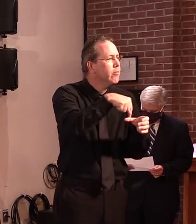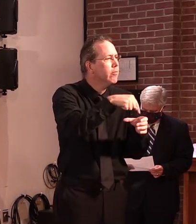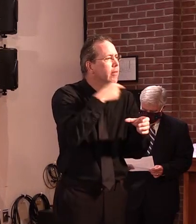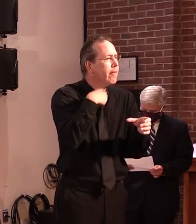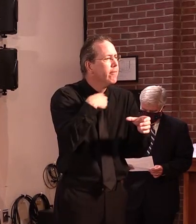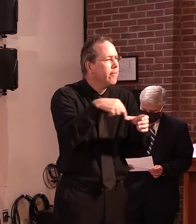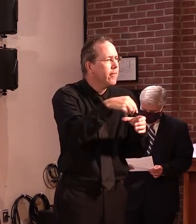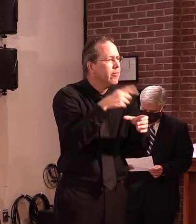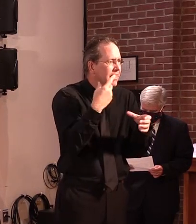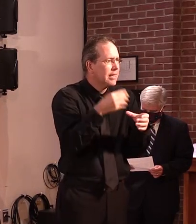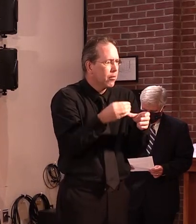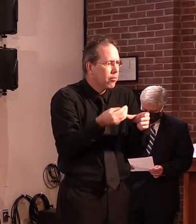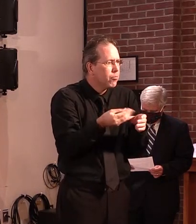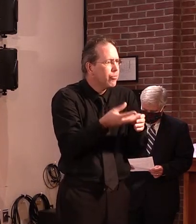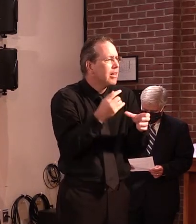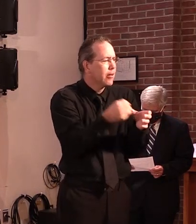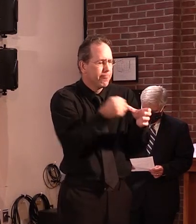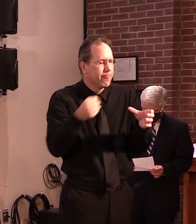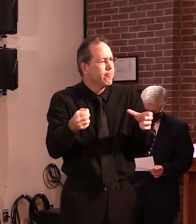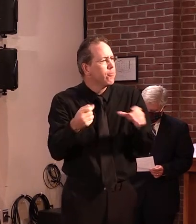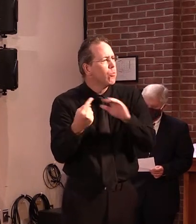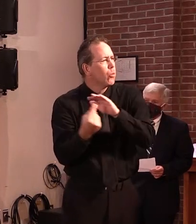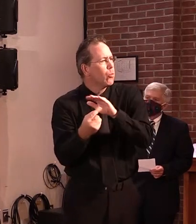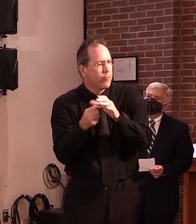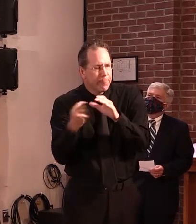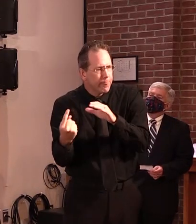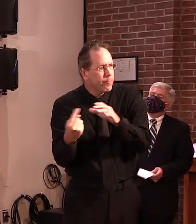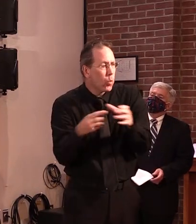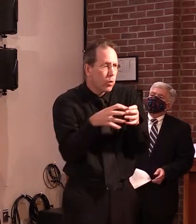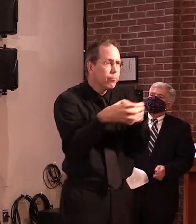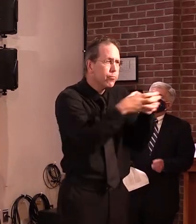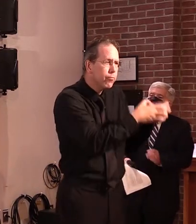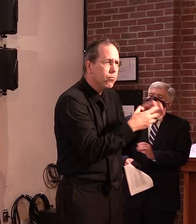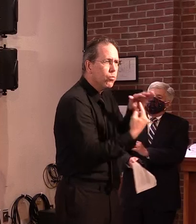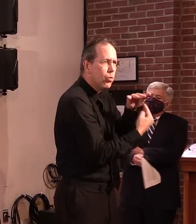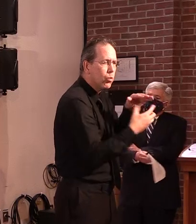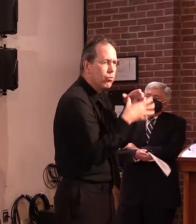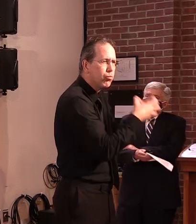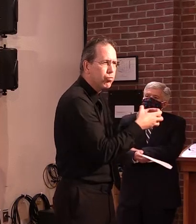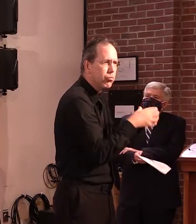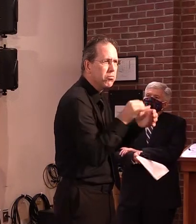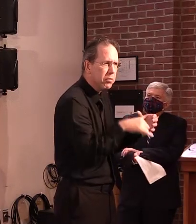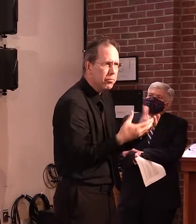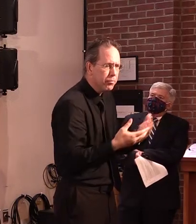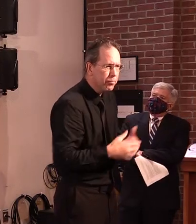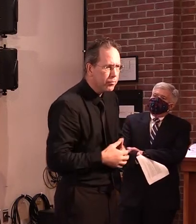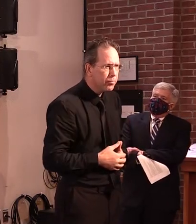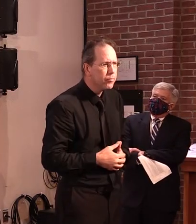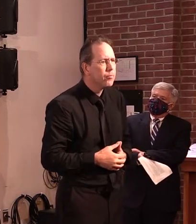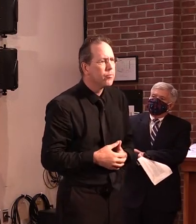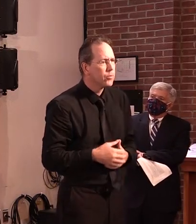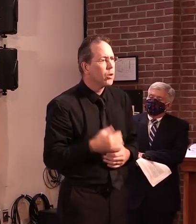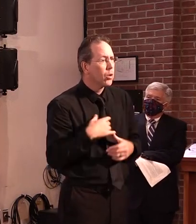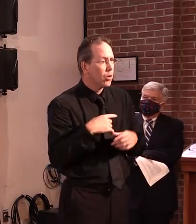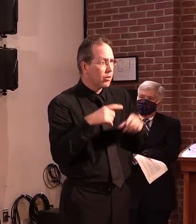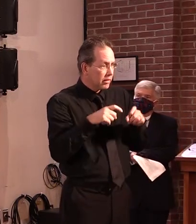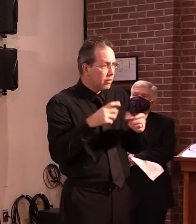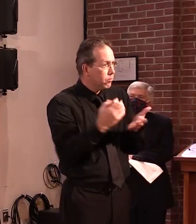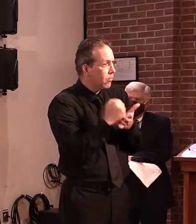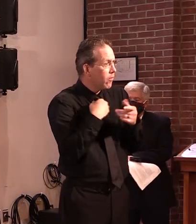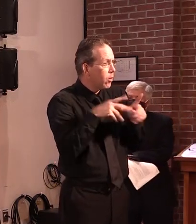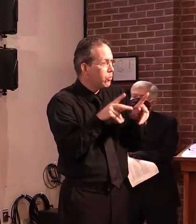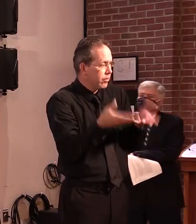at risk from the rest of the broader population. So though testing opportunities are actually being